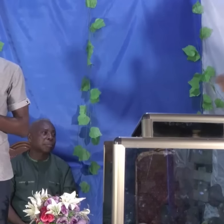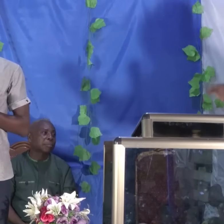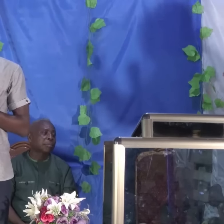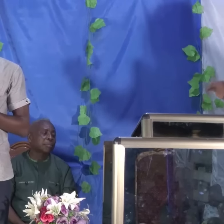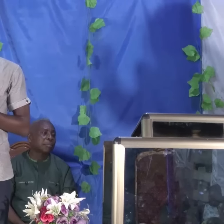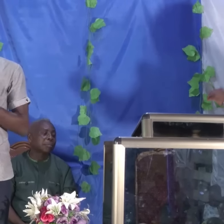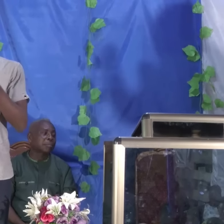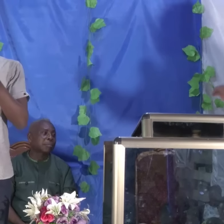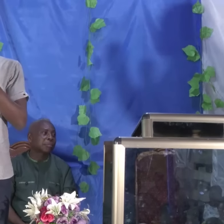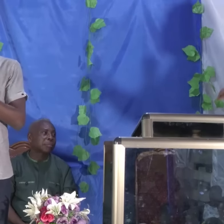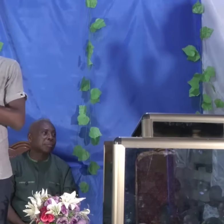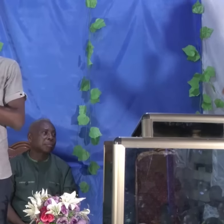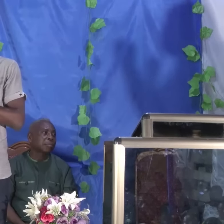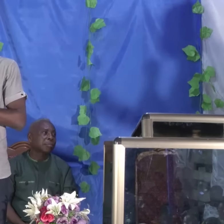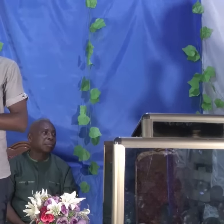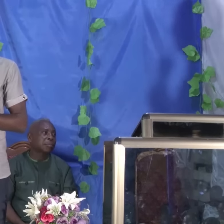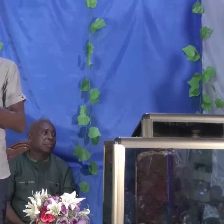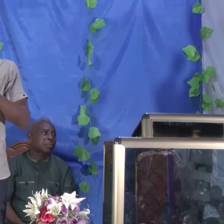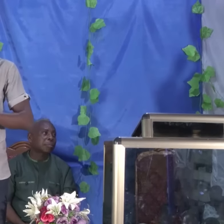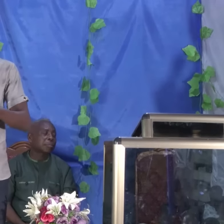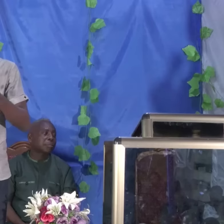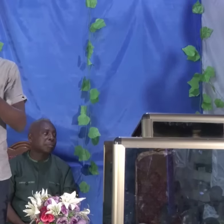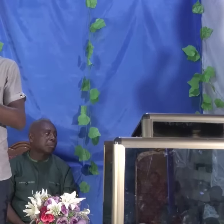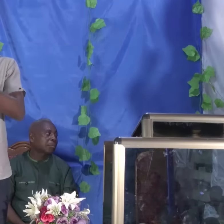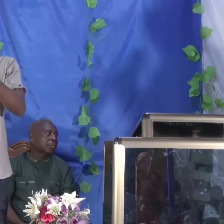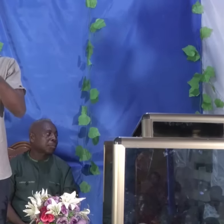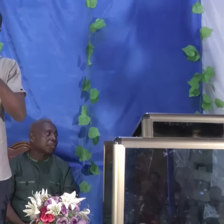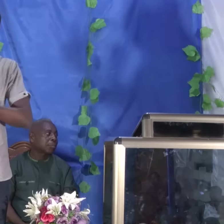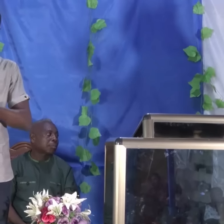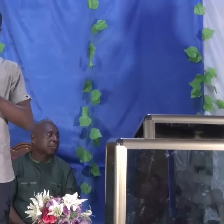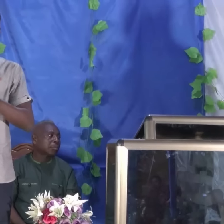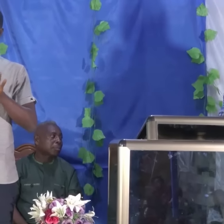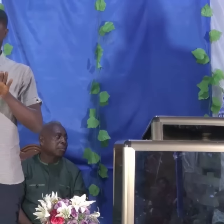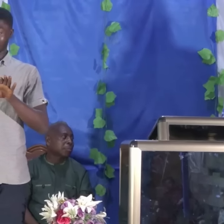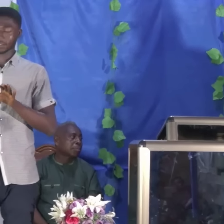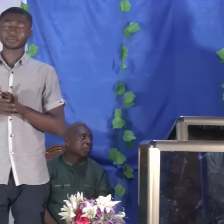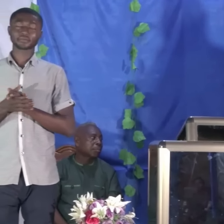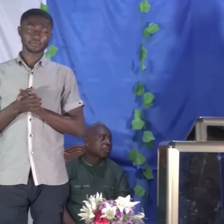wo omo e be this fellowship omo Church of Christ mu nso so a oba asori mu